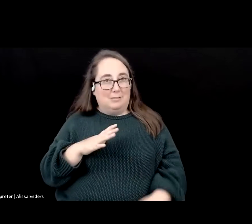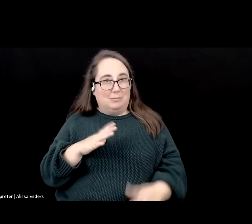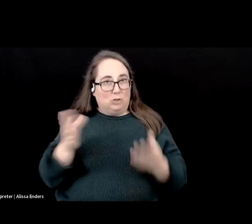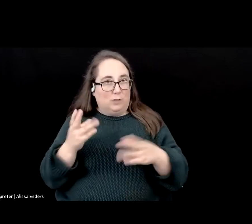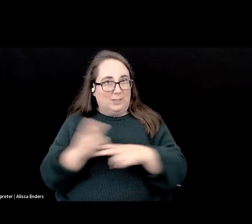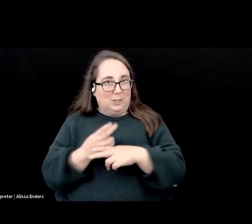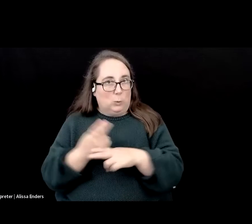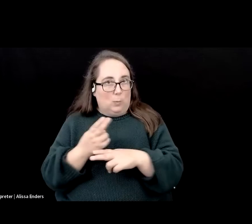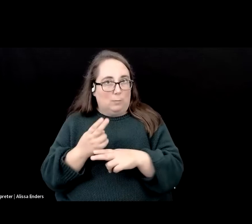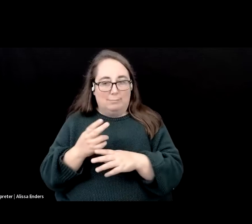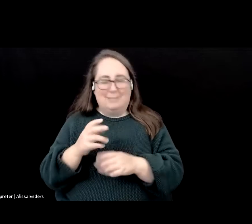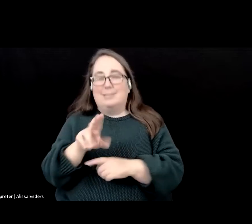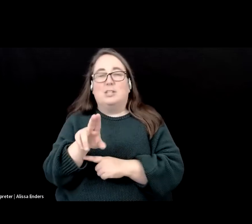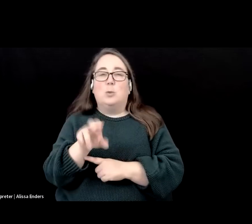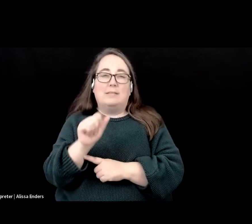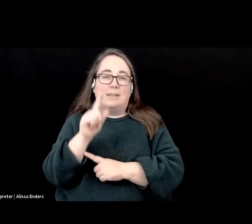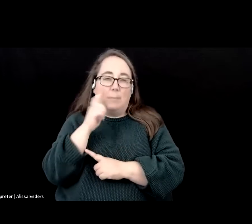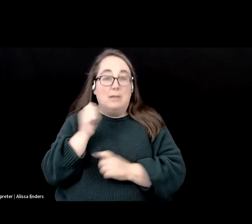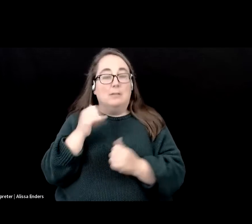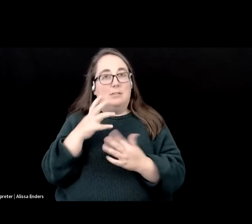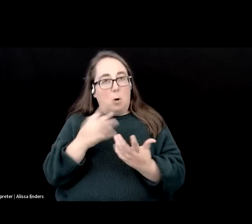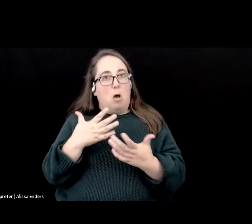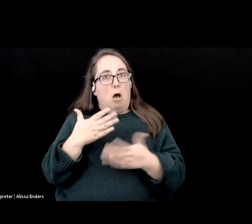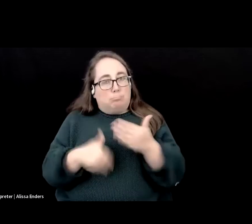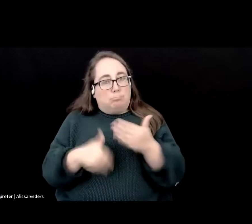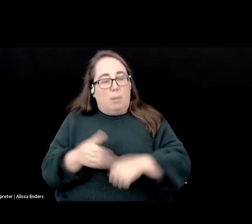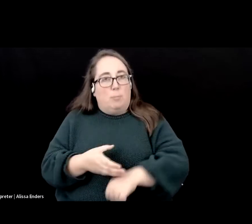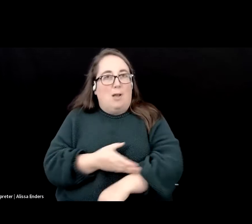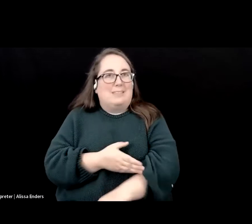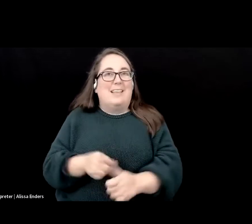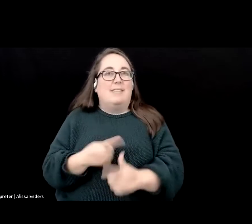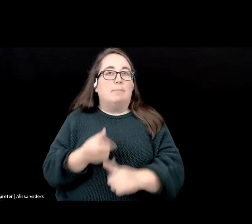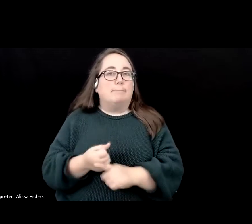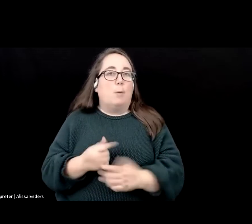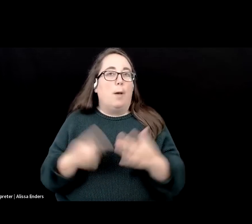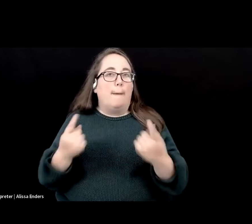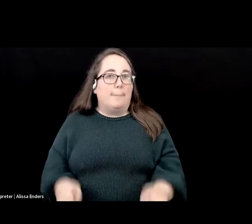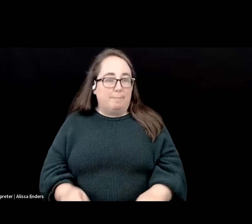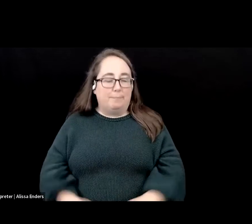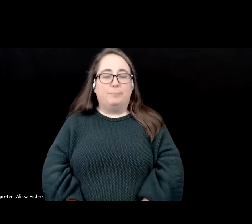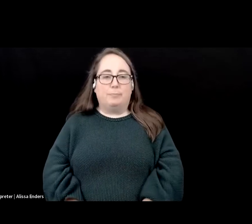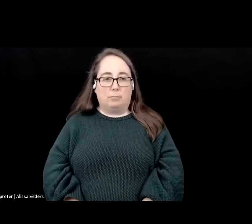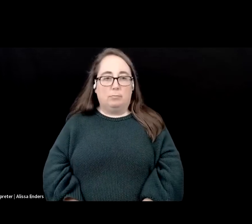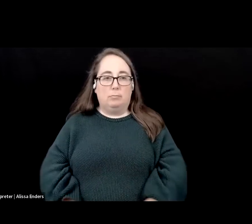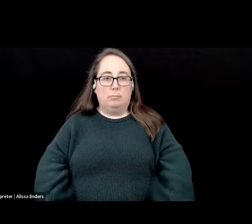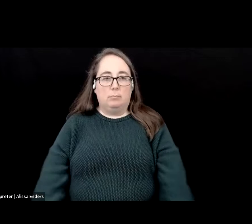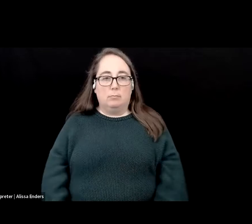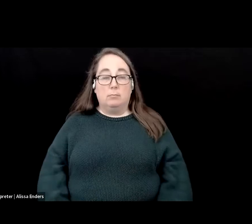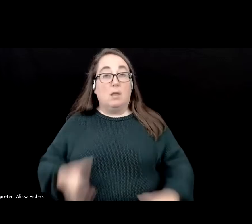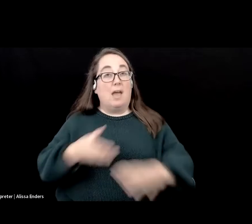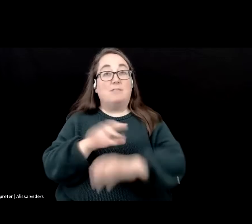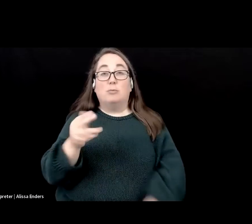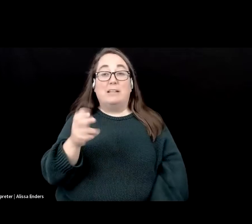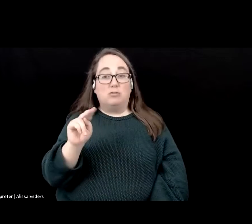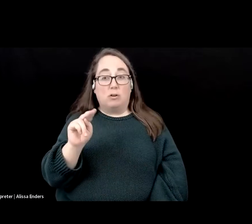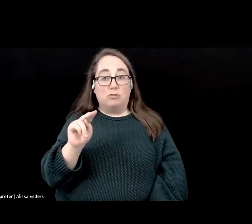Right? So it's a story of progress. But then what happened? And then, post-Reconstruction, you get